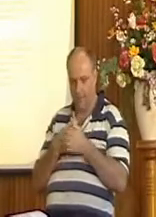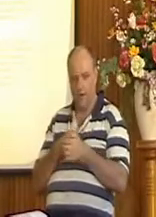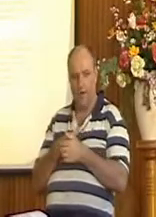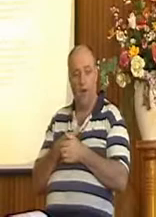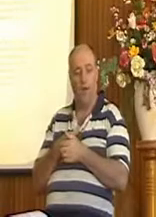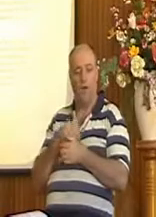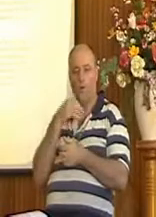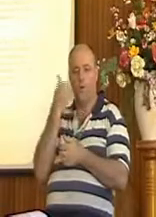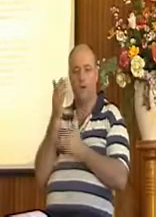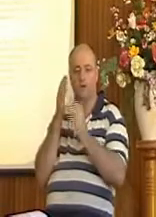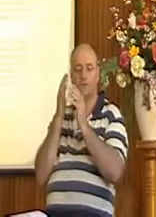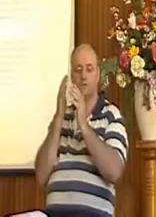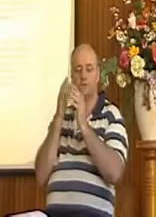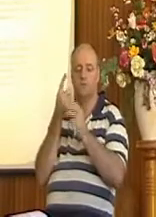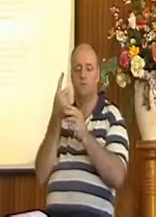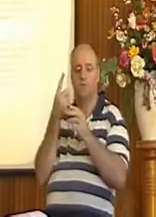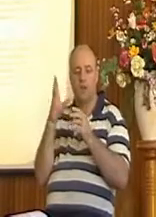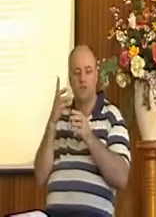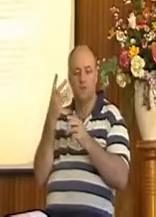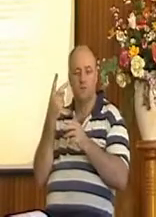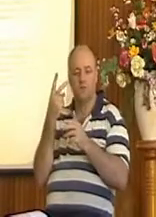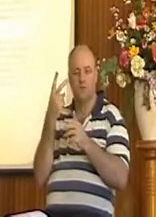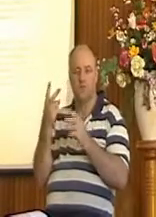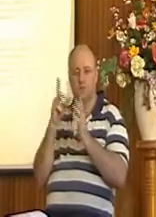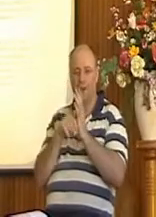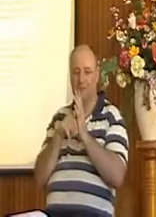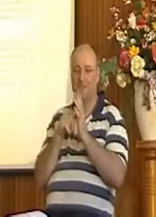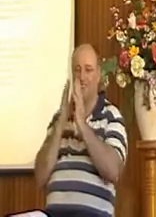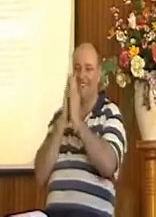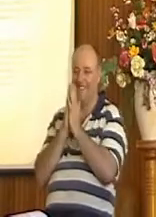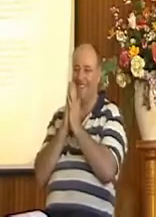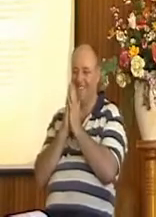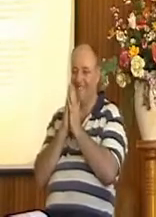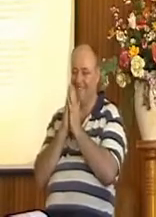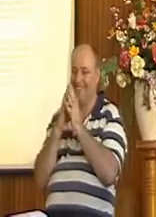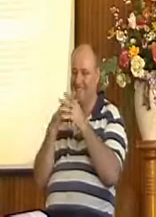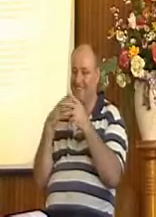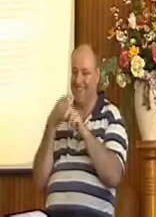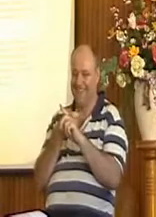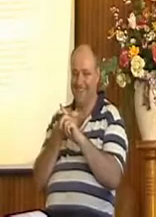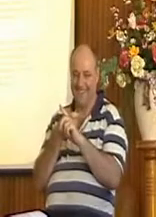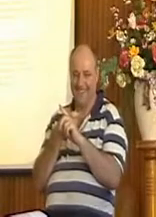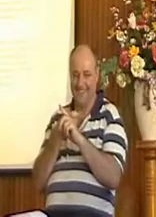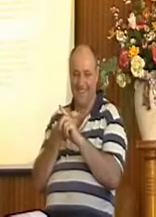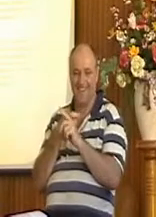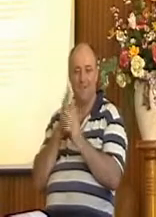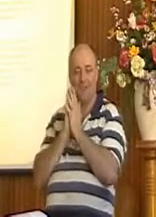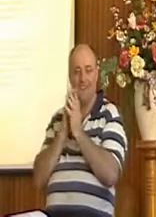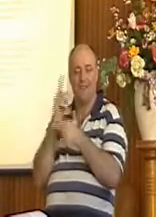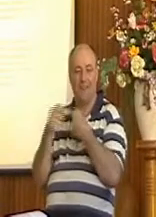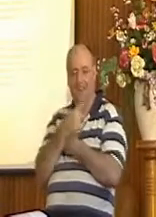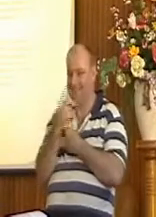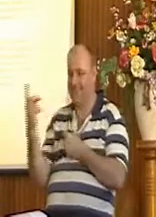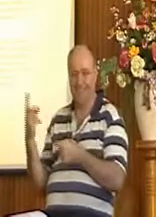beloved brother, and give him more sense, this sort of thing. A petition for everyone.